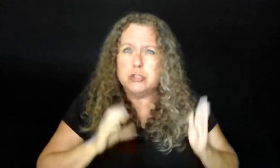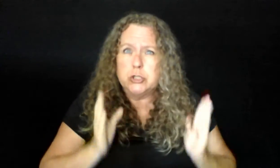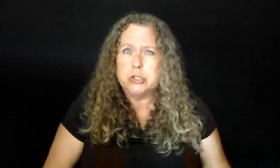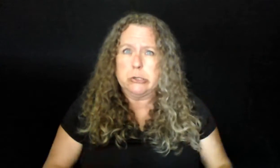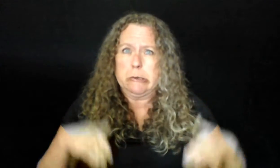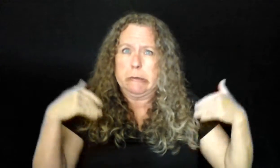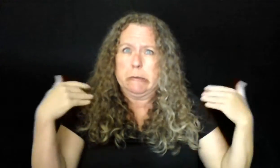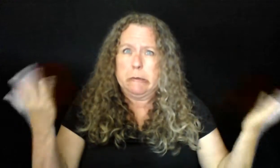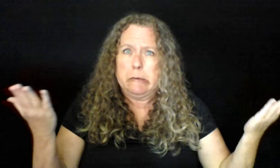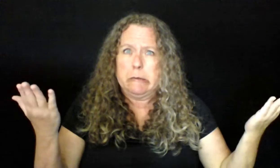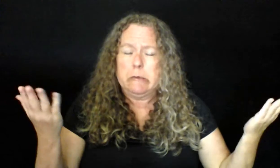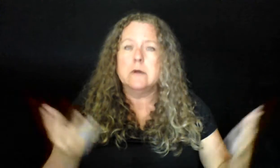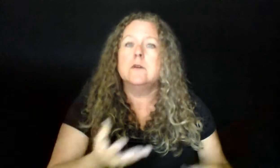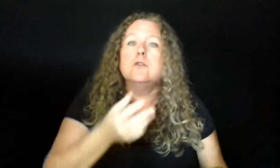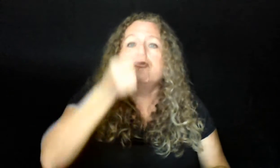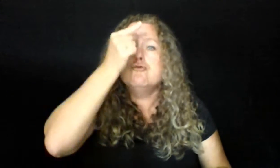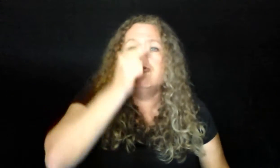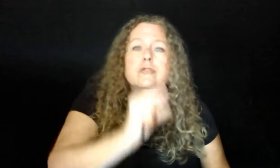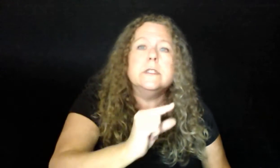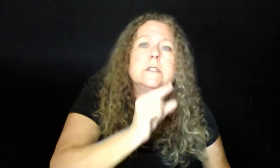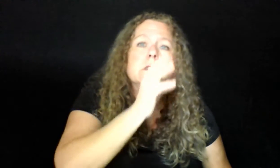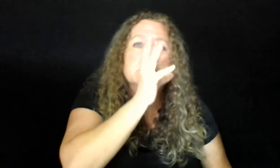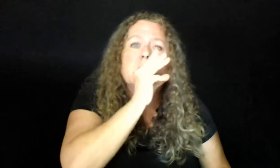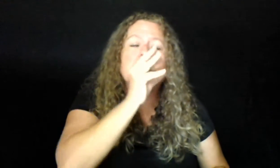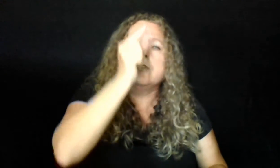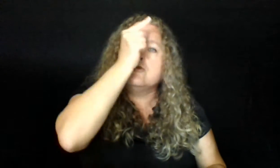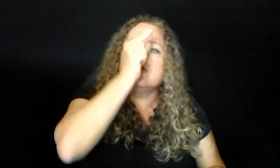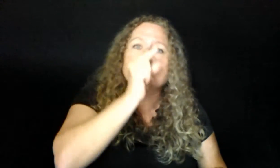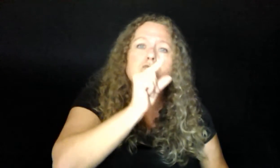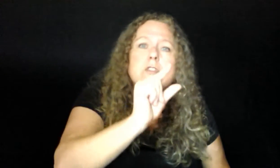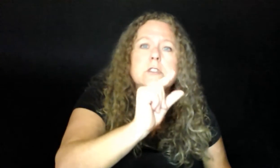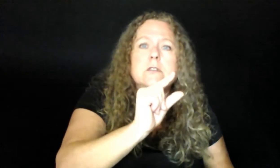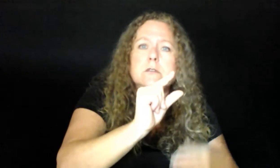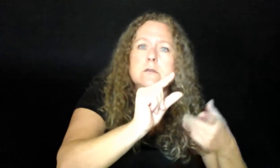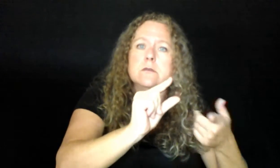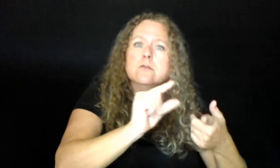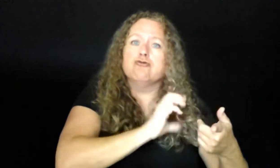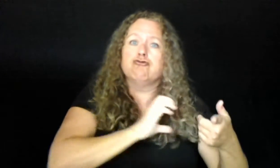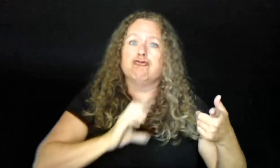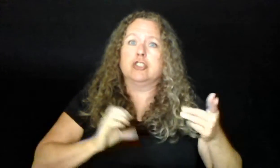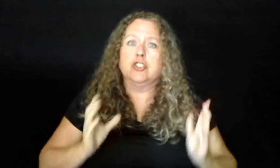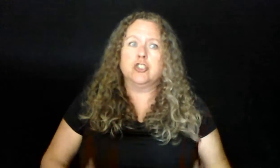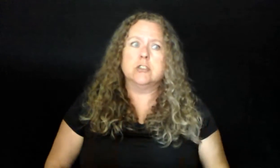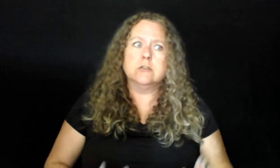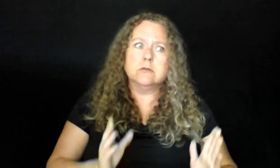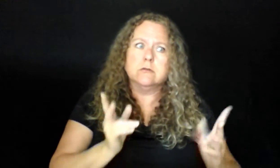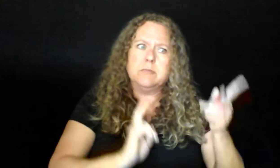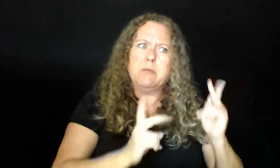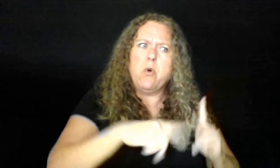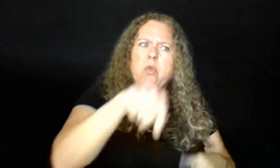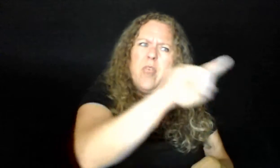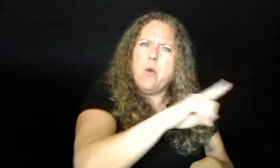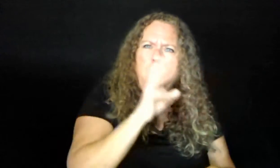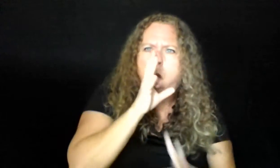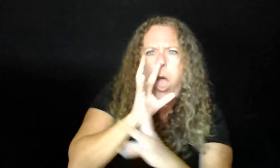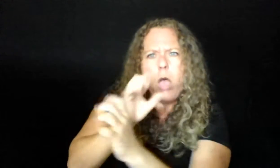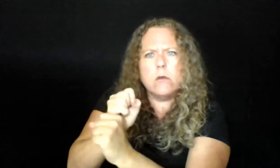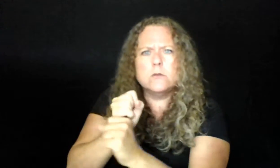in the Greek-speaking world in the Middle East and Asia were interested in Christianity. They were interested in what Jesus